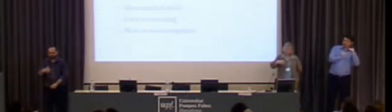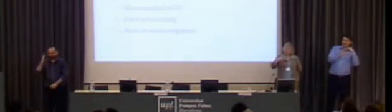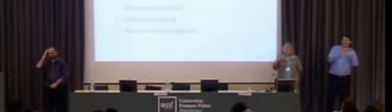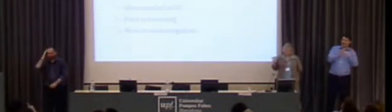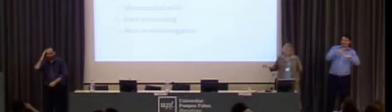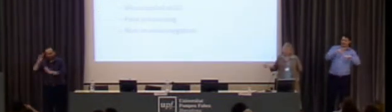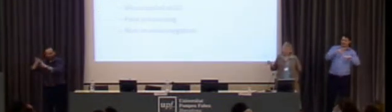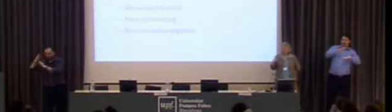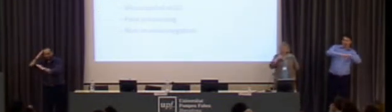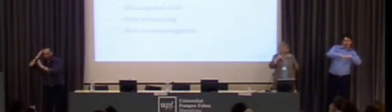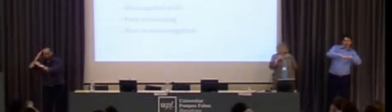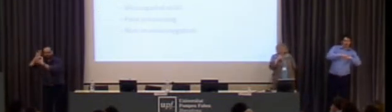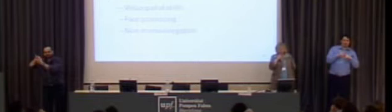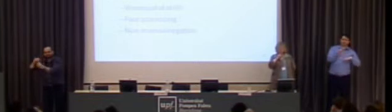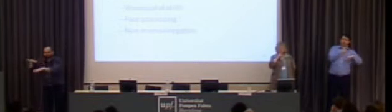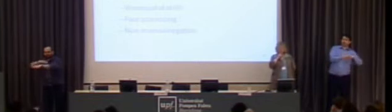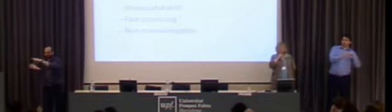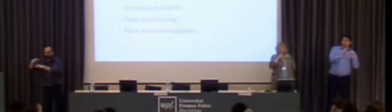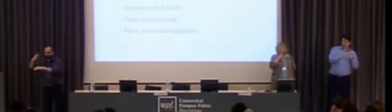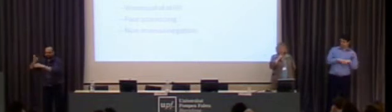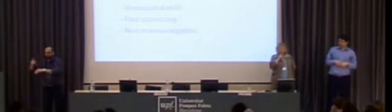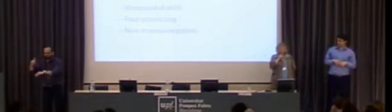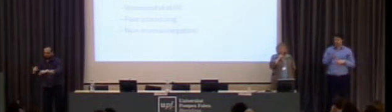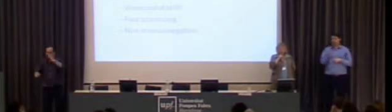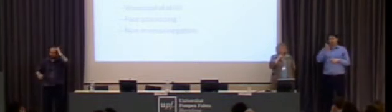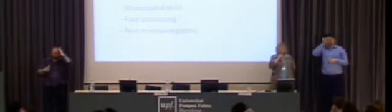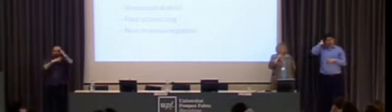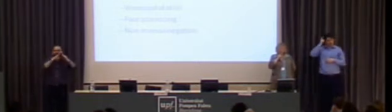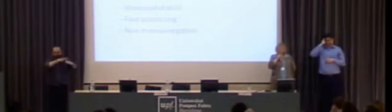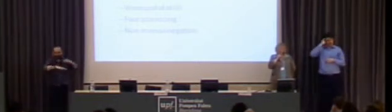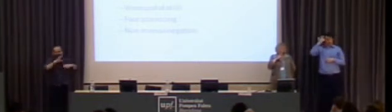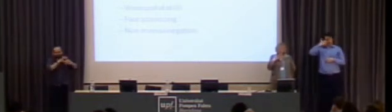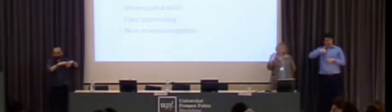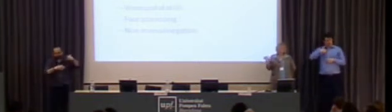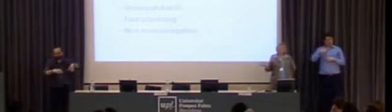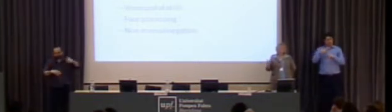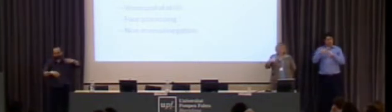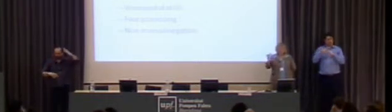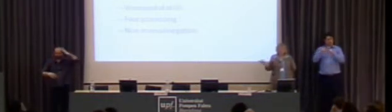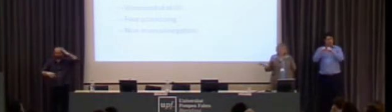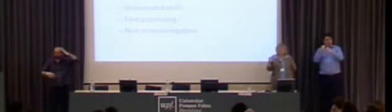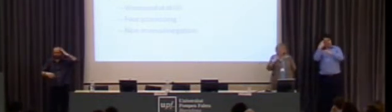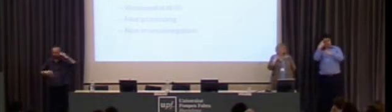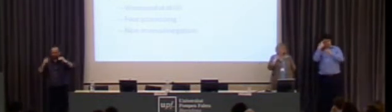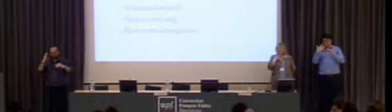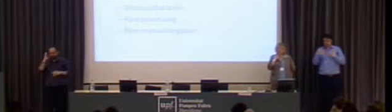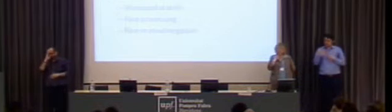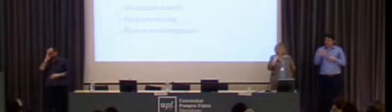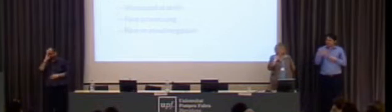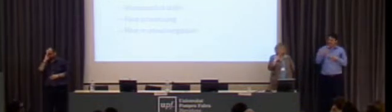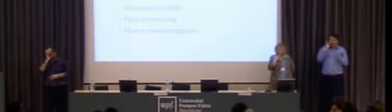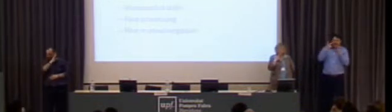If we look at right hemisphere stroke patients, they seem to have problems, we've said, with visual